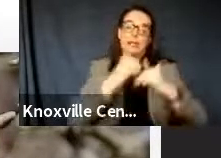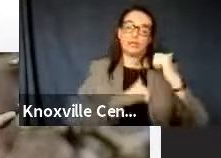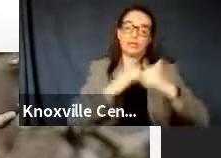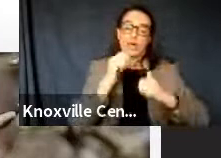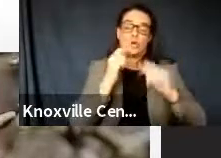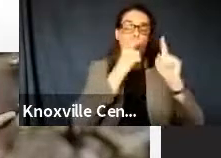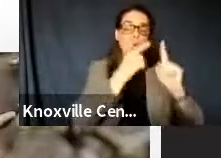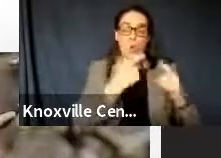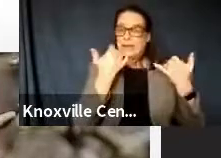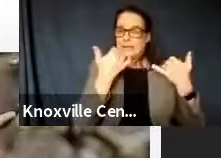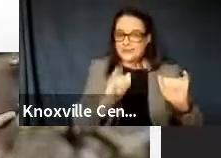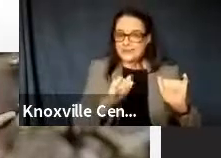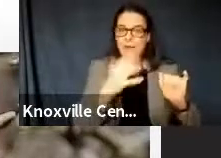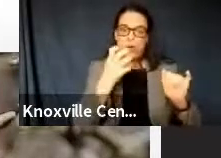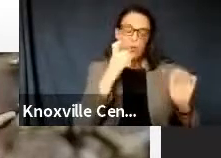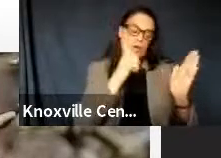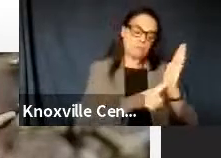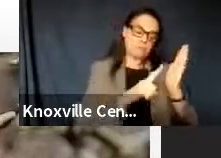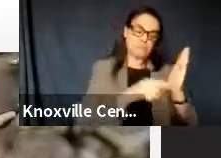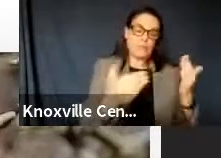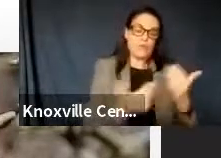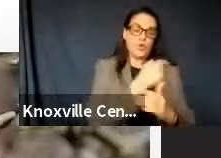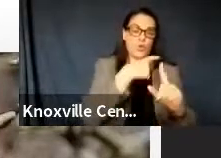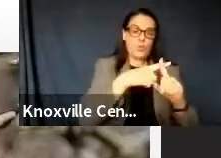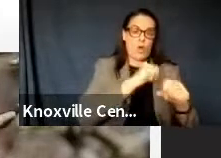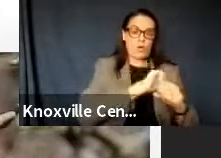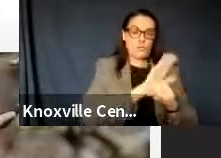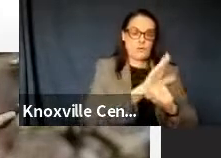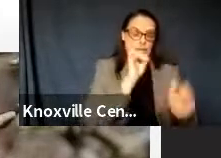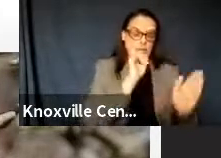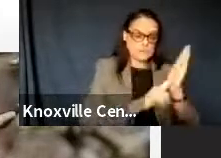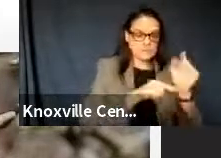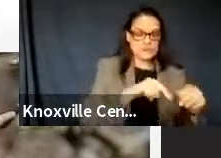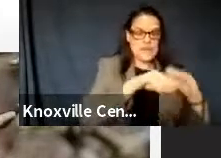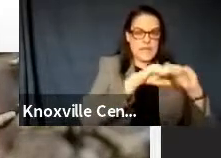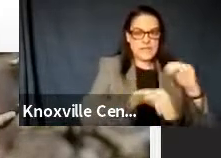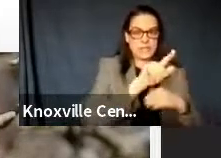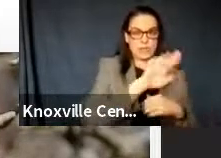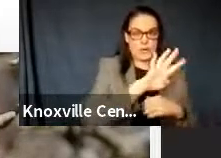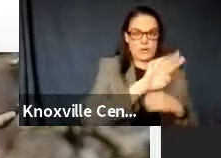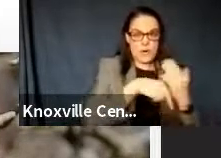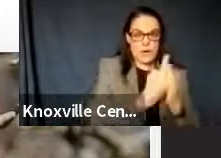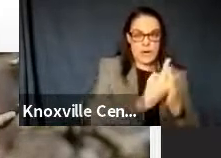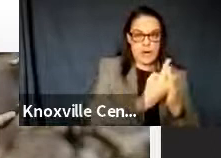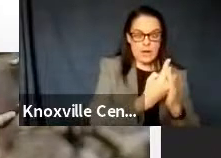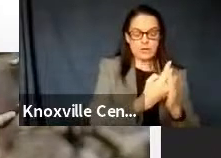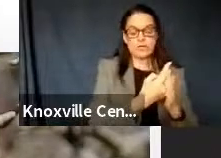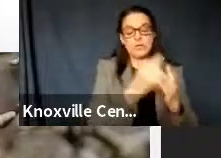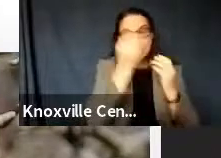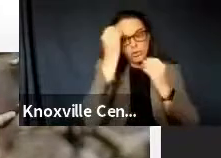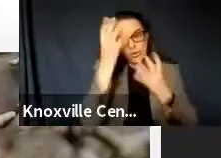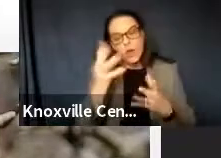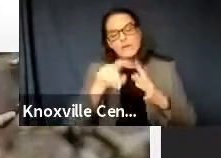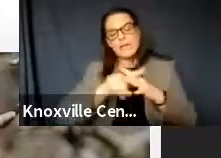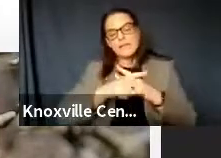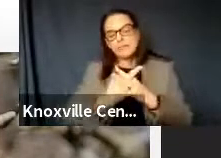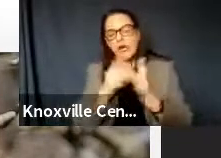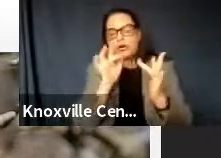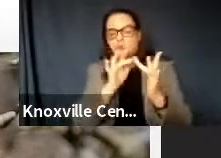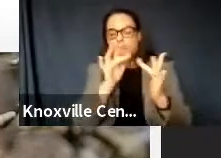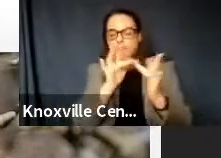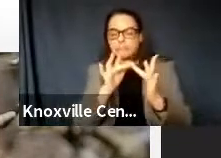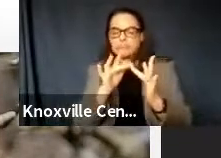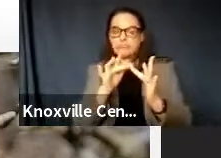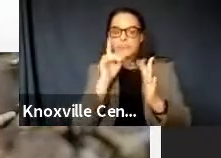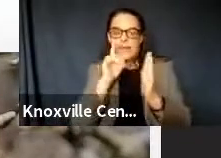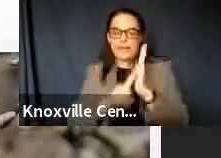goal remains to initiate investigations for new cases within 24 hours or notification and initiate close contact